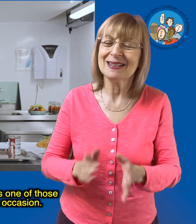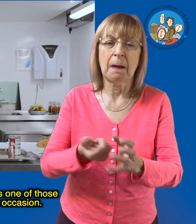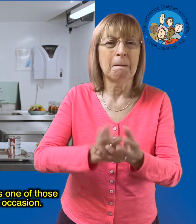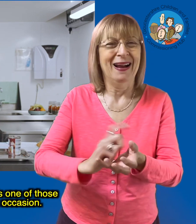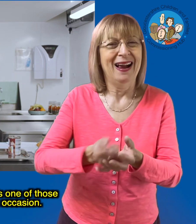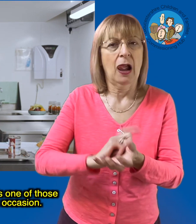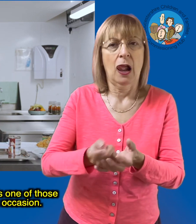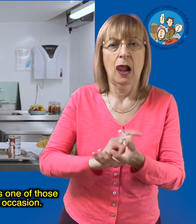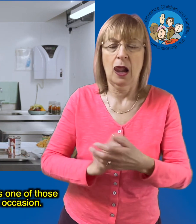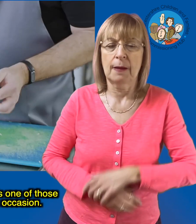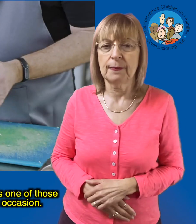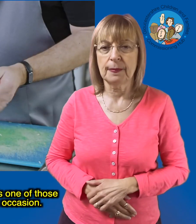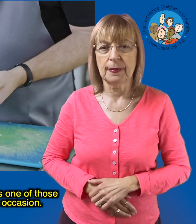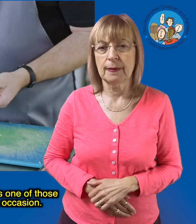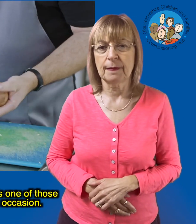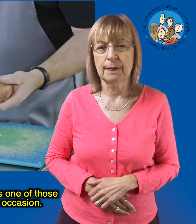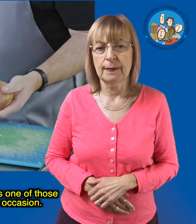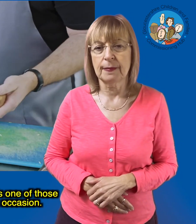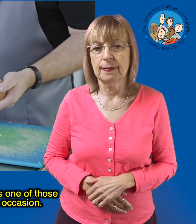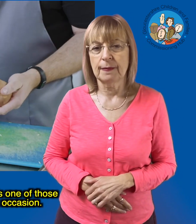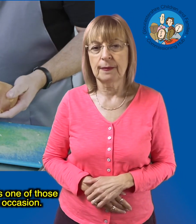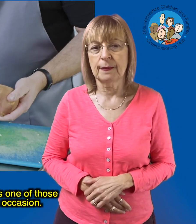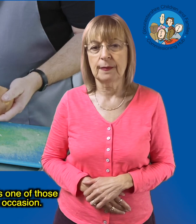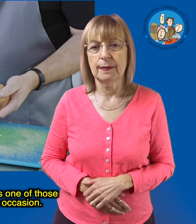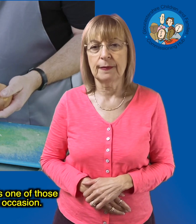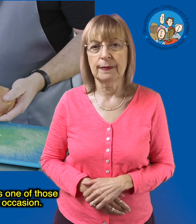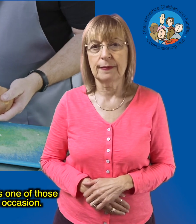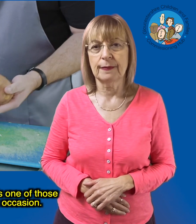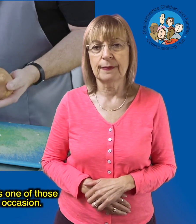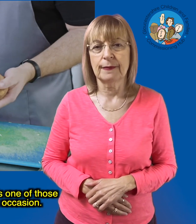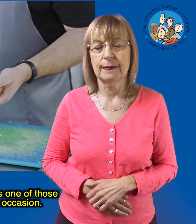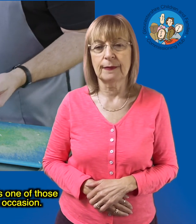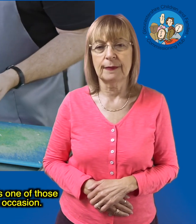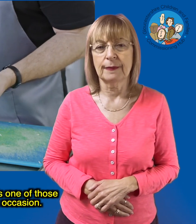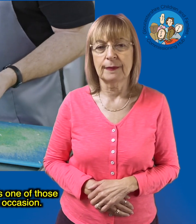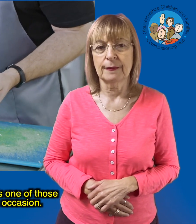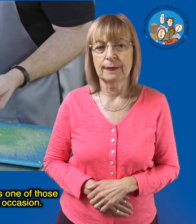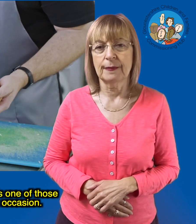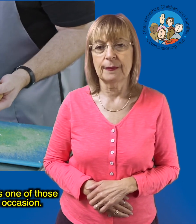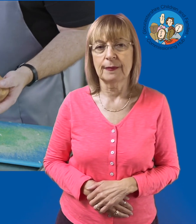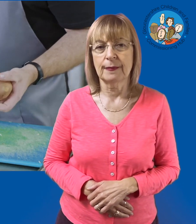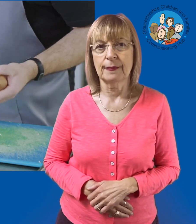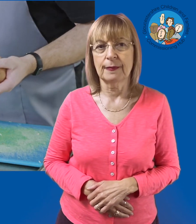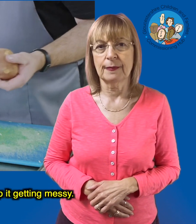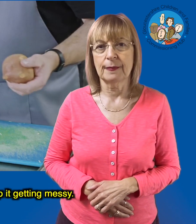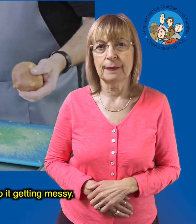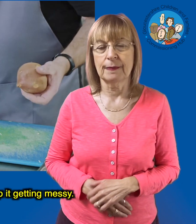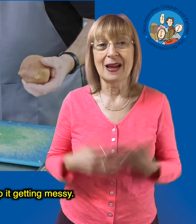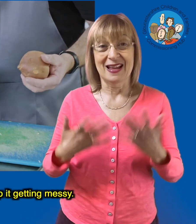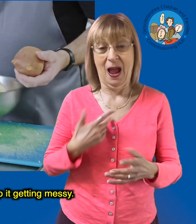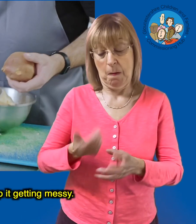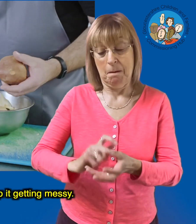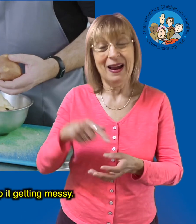Again, it's one of those vegetables that you need to peel on this occasion. So I'm going to peel